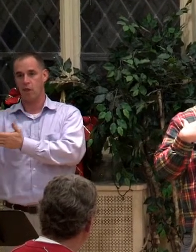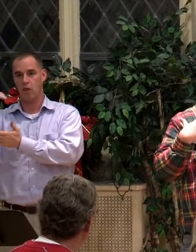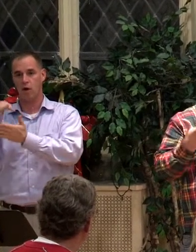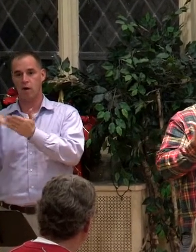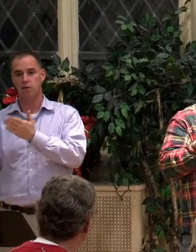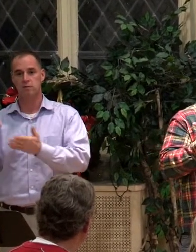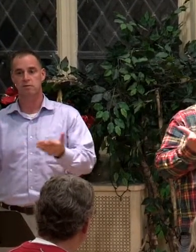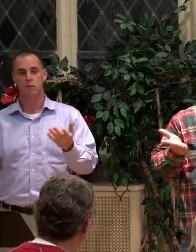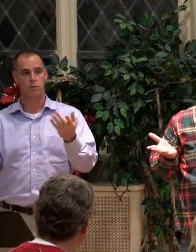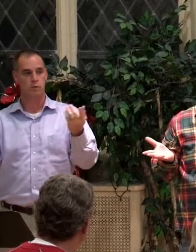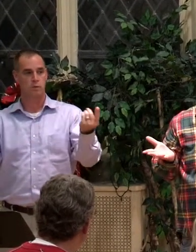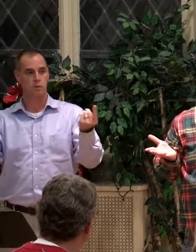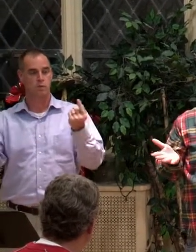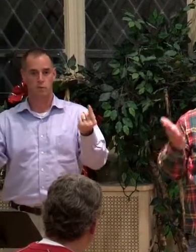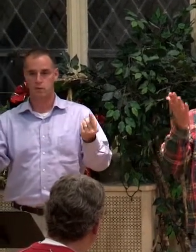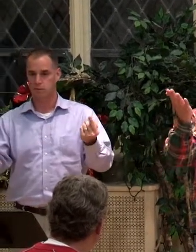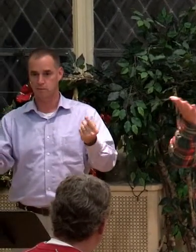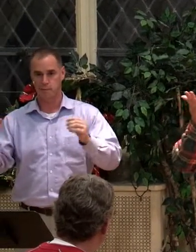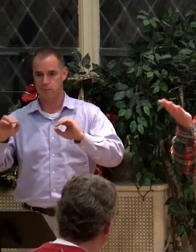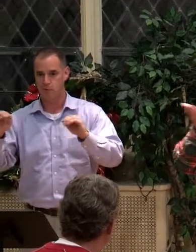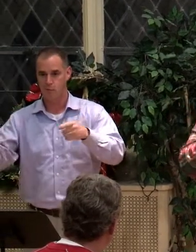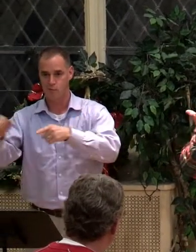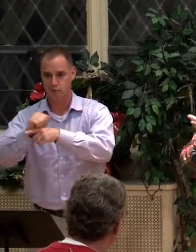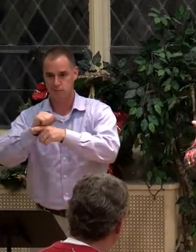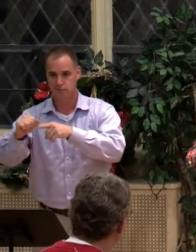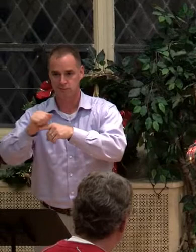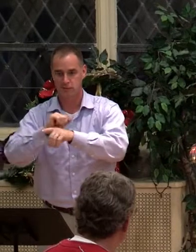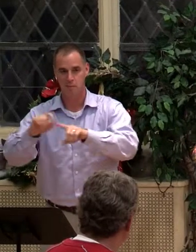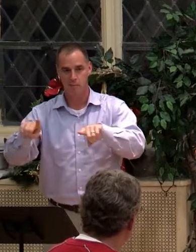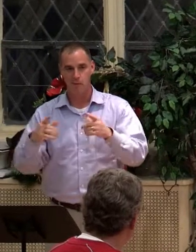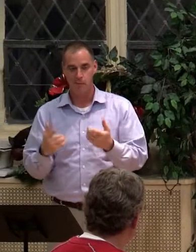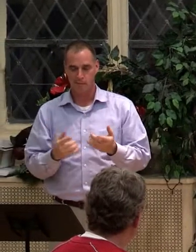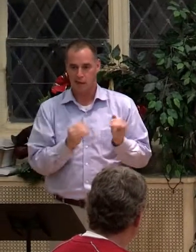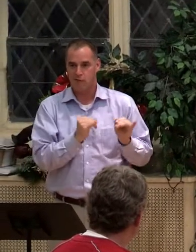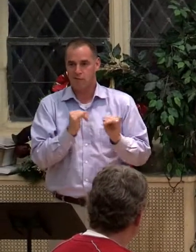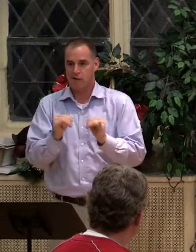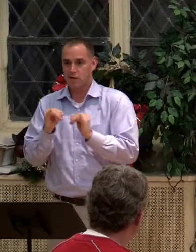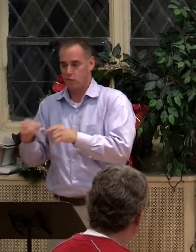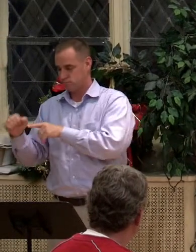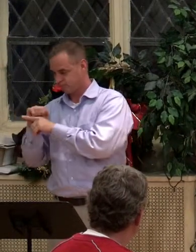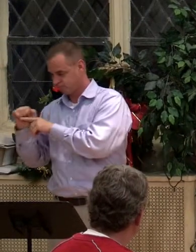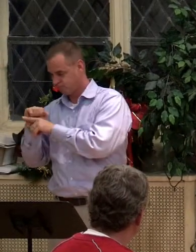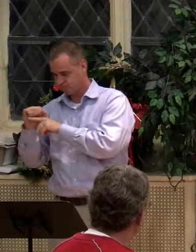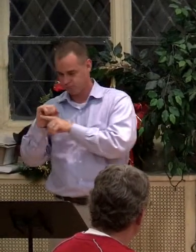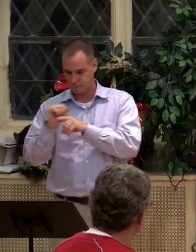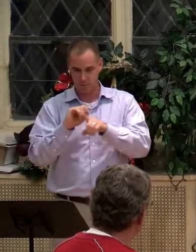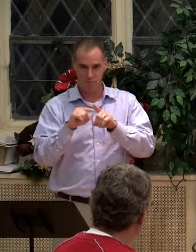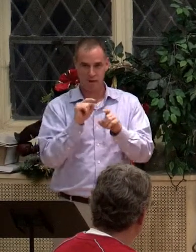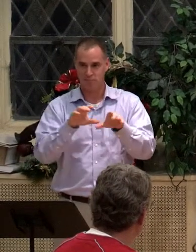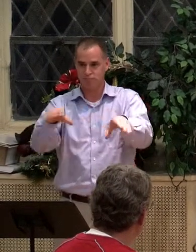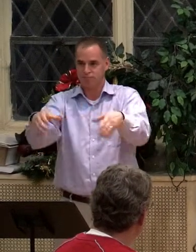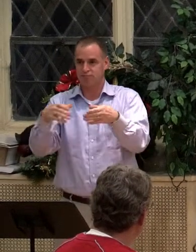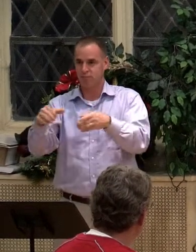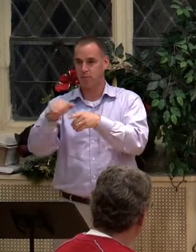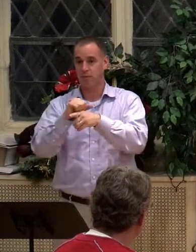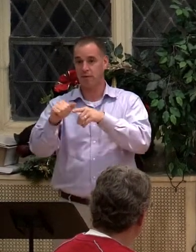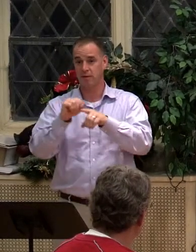what we're going to do, we haven't rehearsed this reading. We have separately. What will happen is I'll just call our students' names.